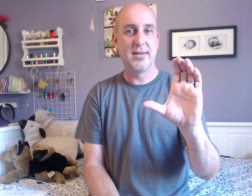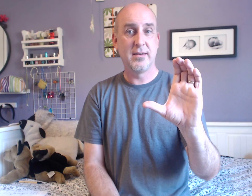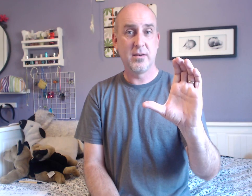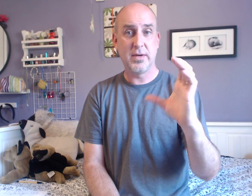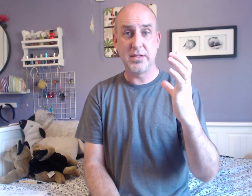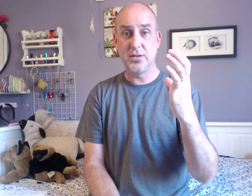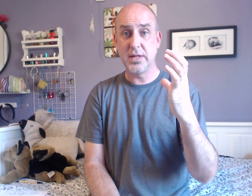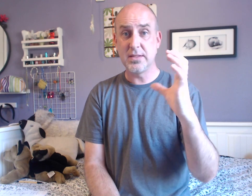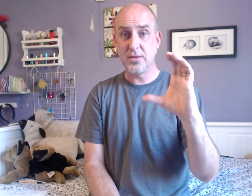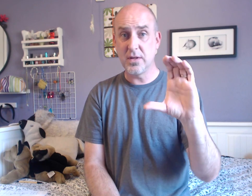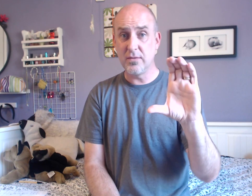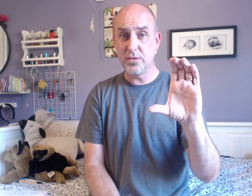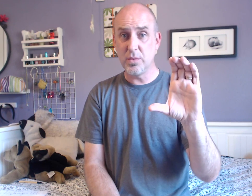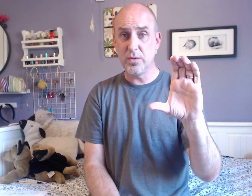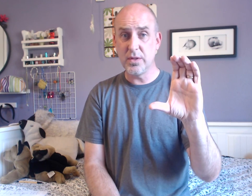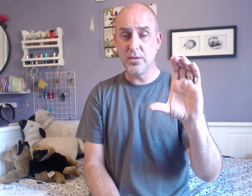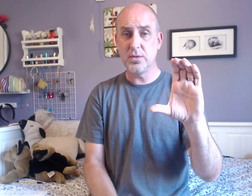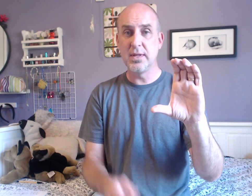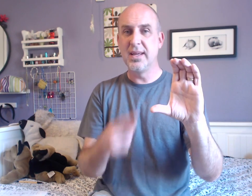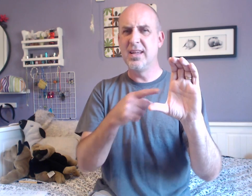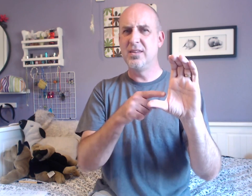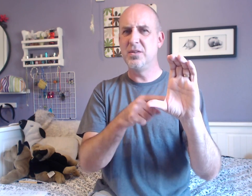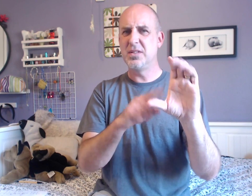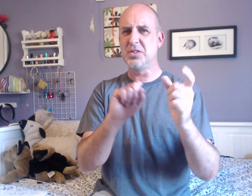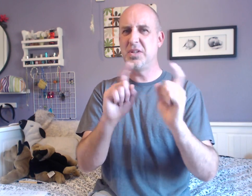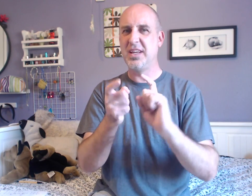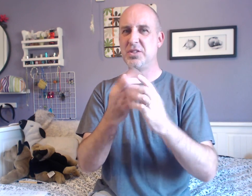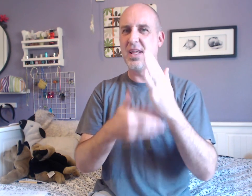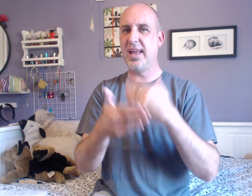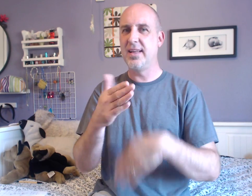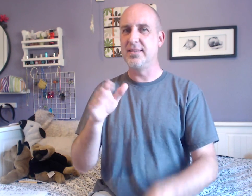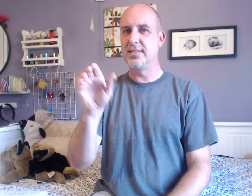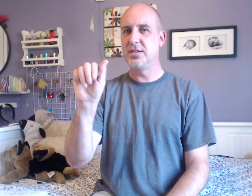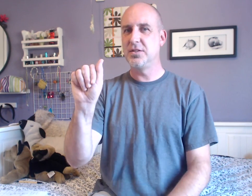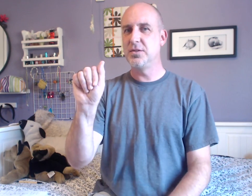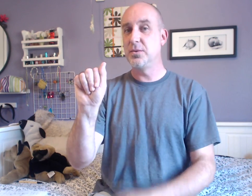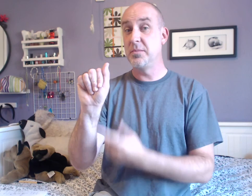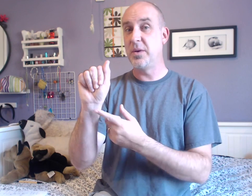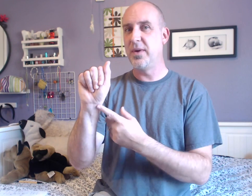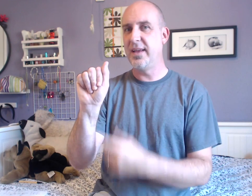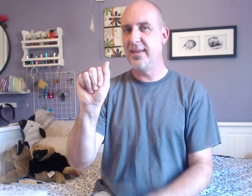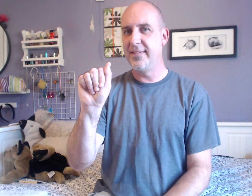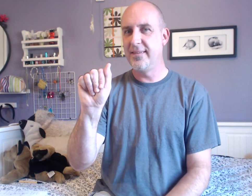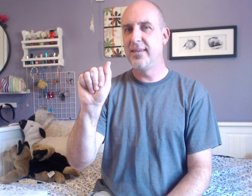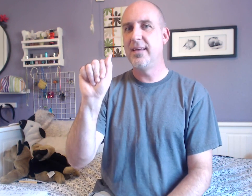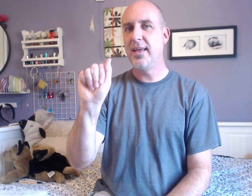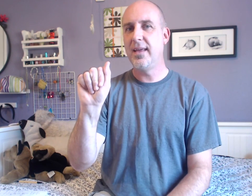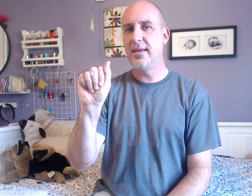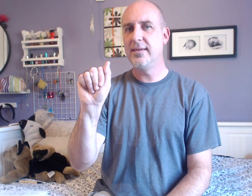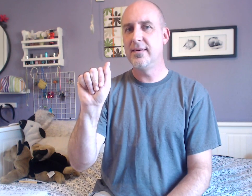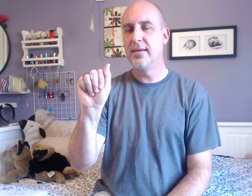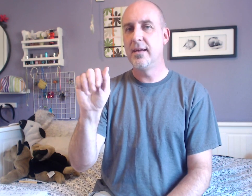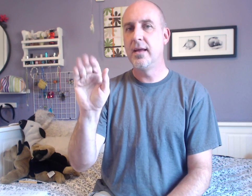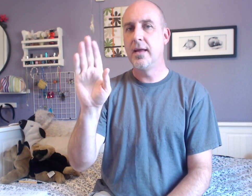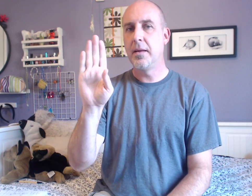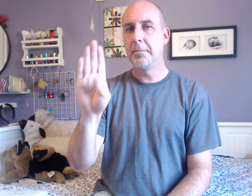All right, do you guys feel comfortable with those? Notice I changed hands. I should do it with my right hand. A,